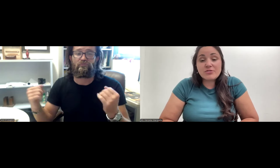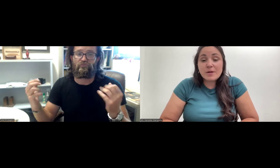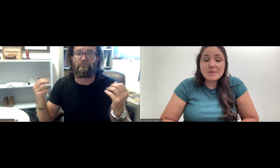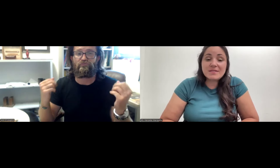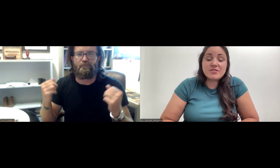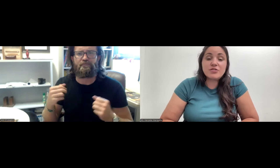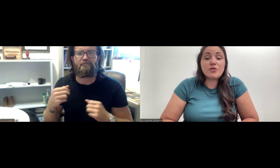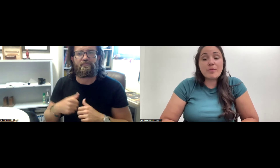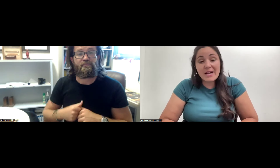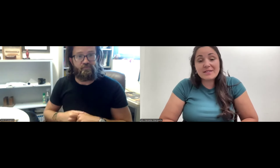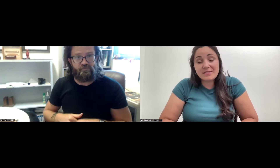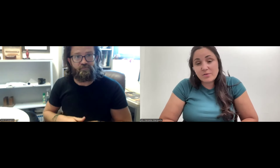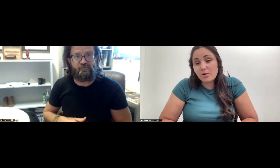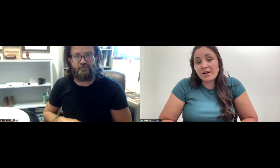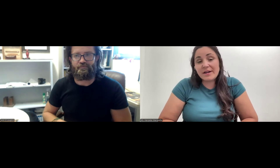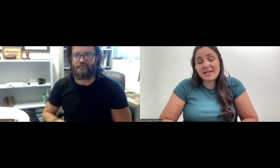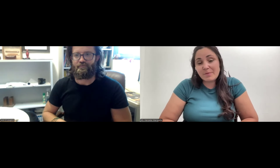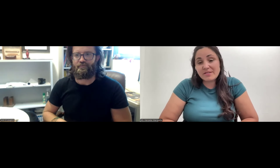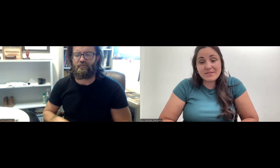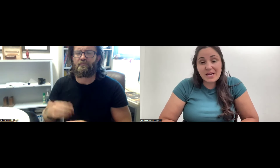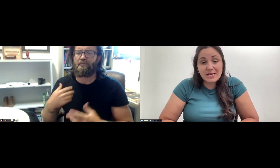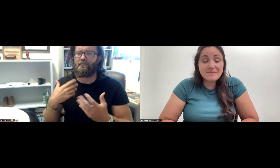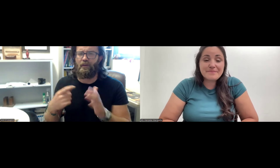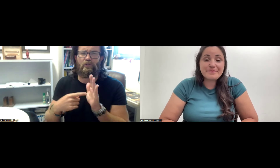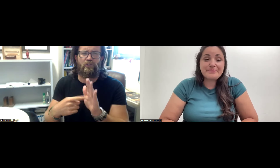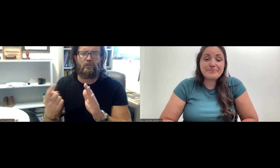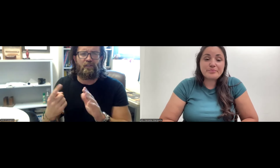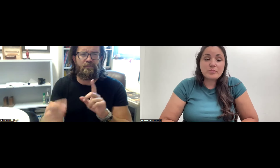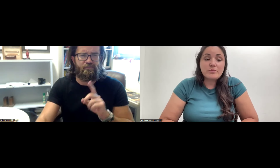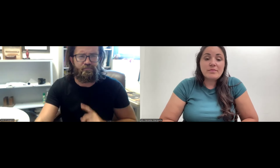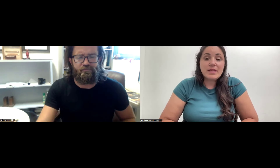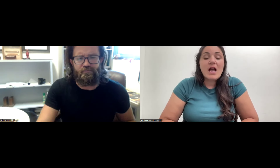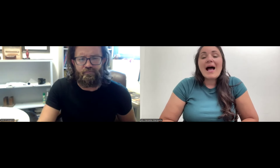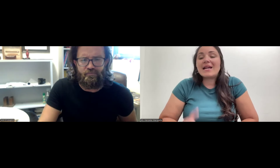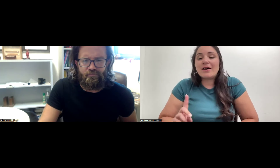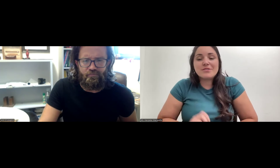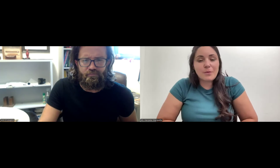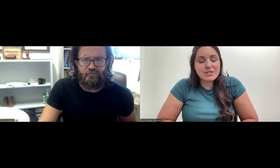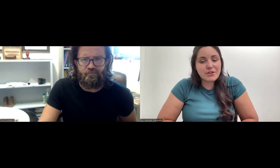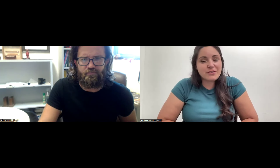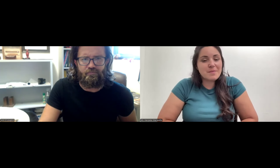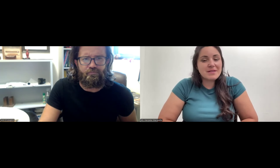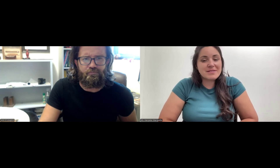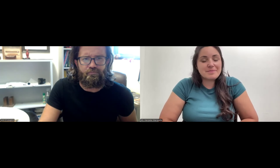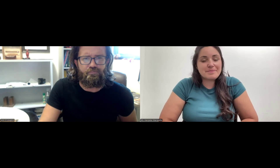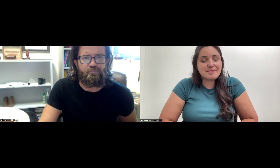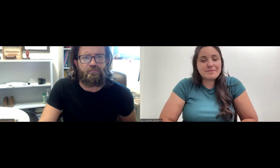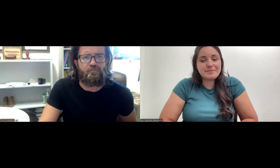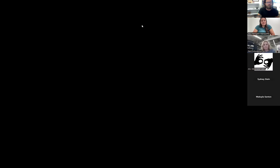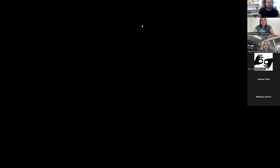different scripts to practice your expressive signing. And I also want to show you something